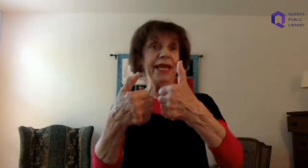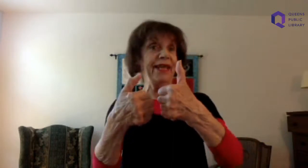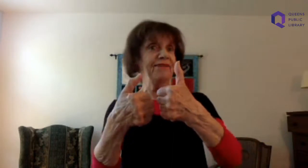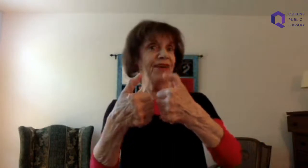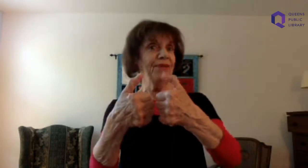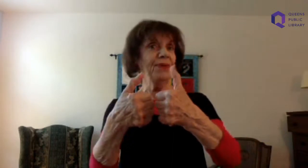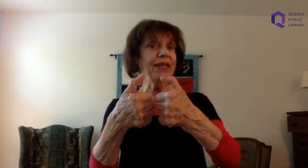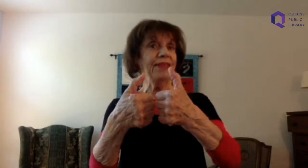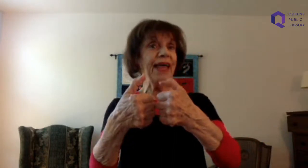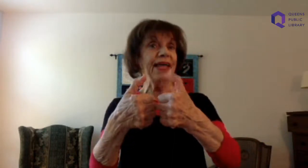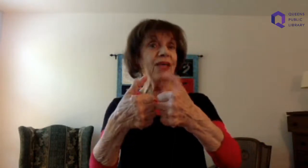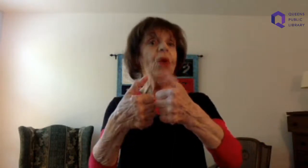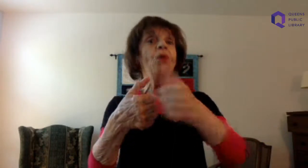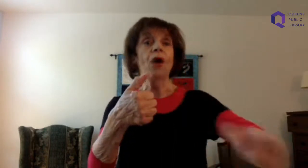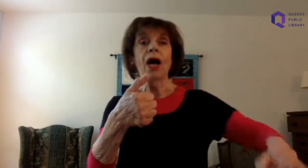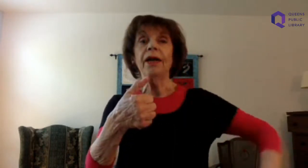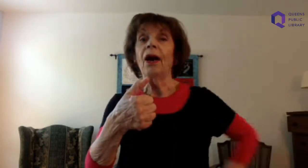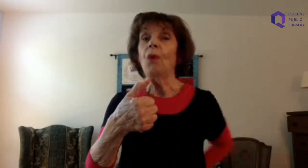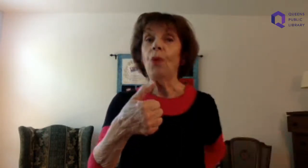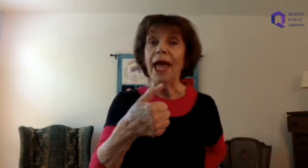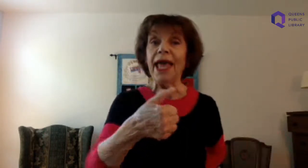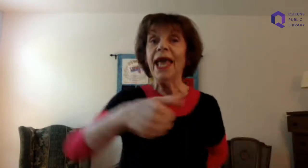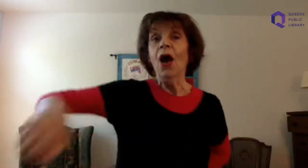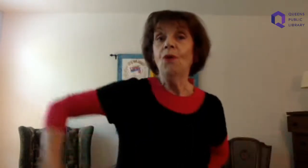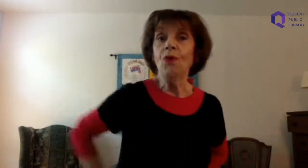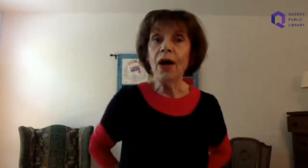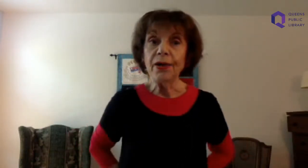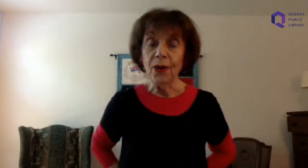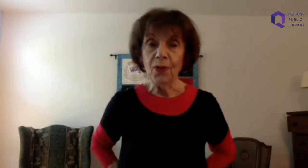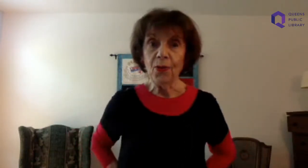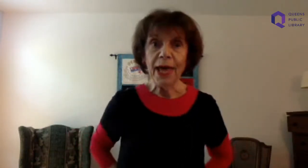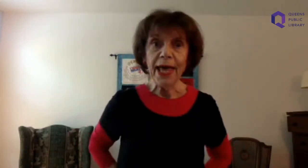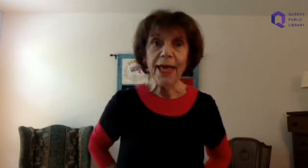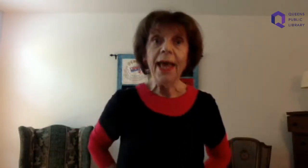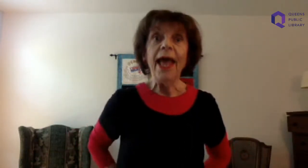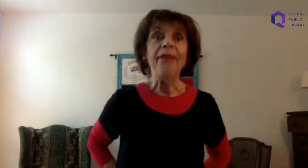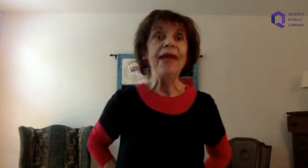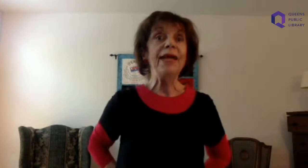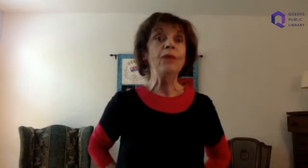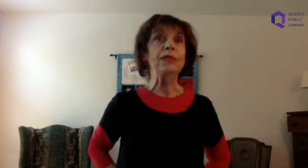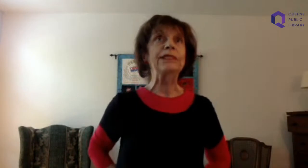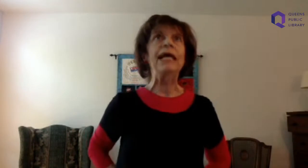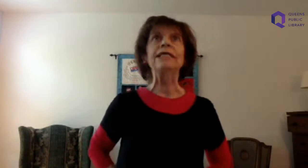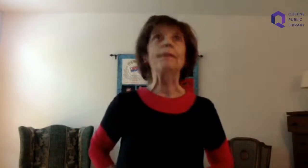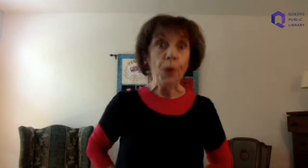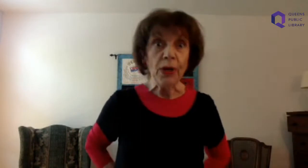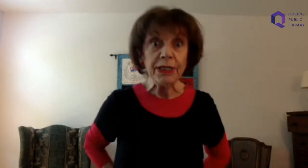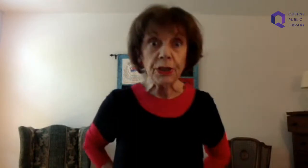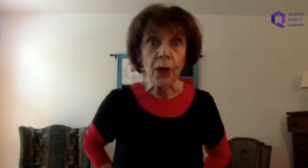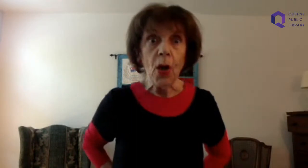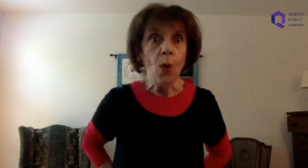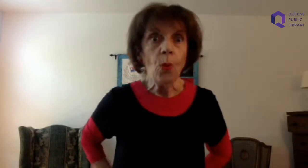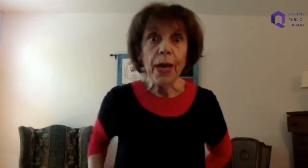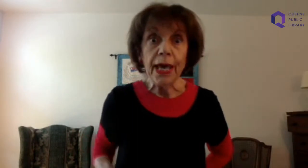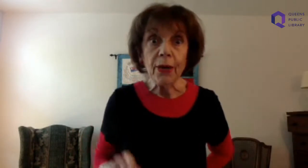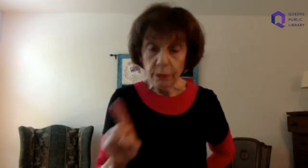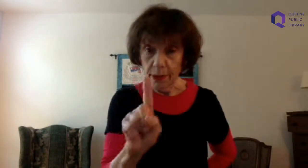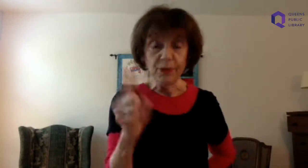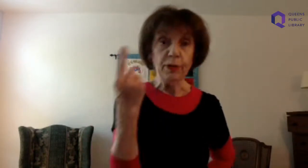morning? Very well, I thank you. Run away. Run away. And then what's next? Pointer. Where? I'm going to